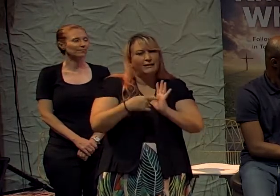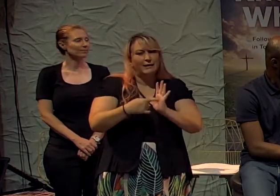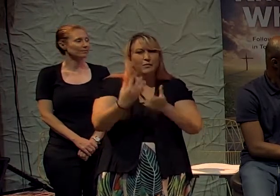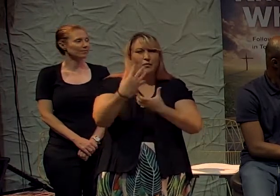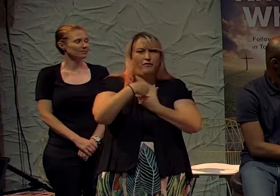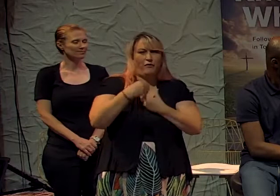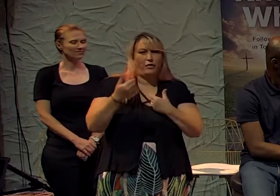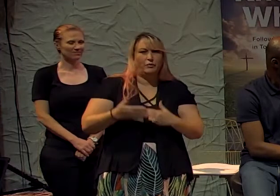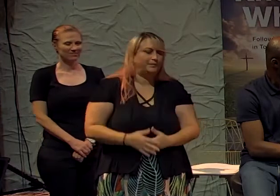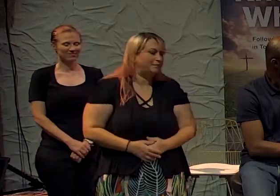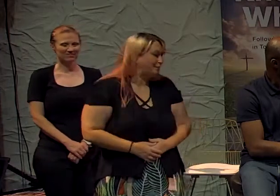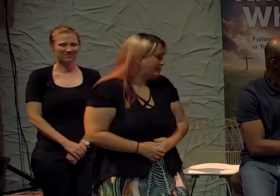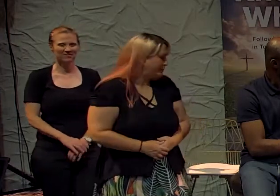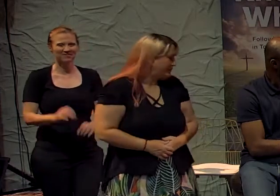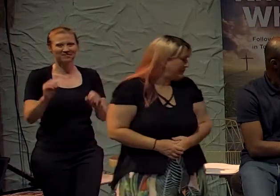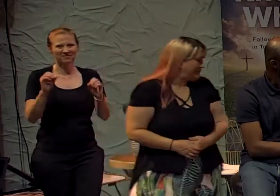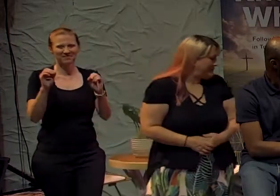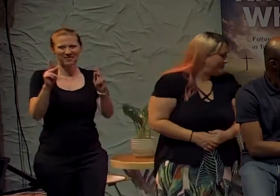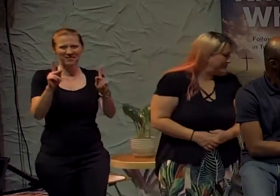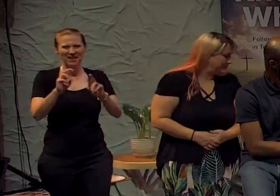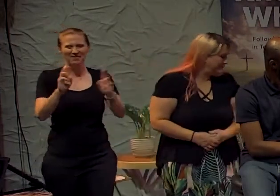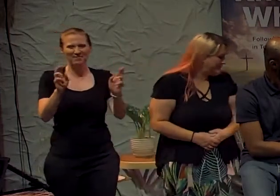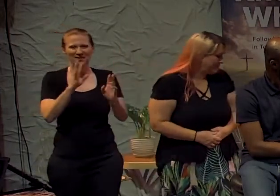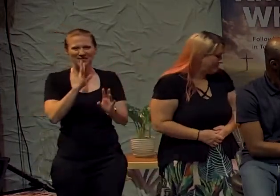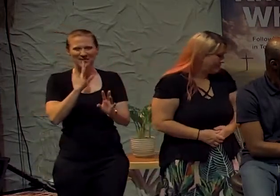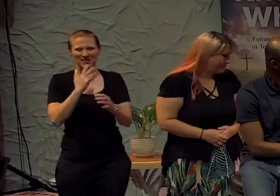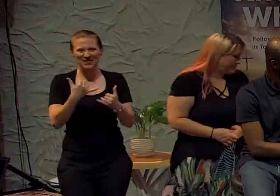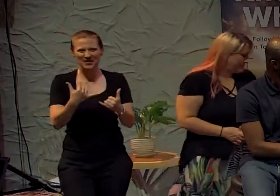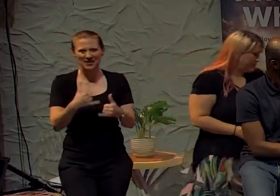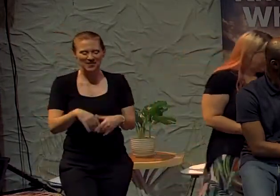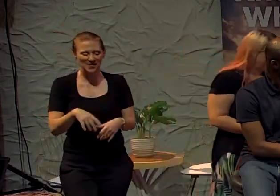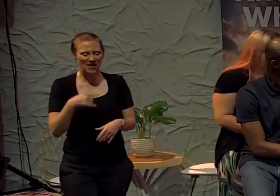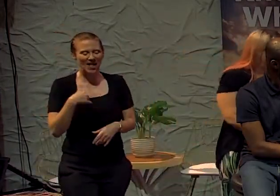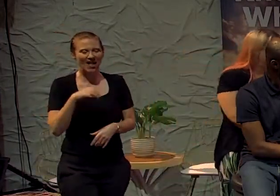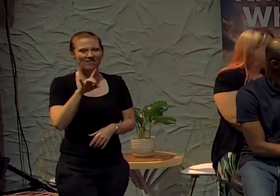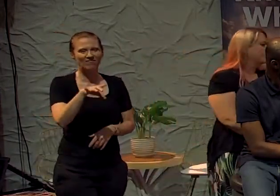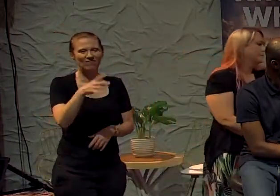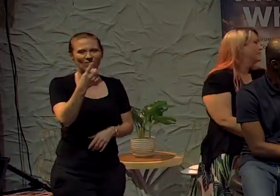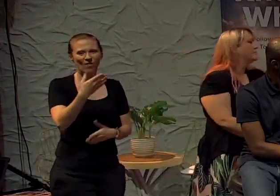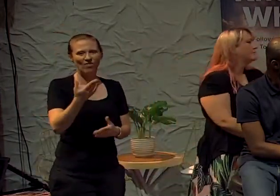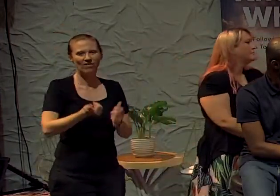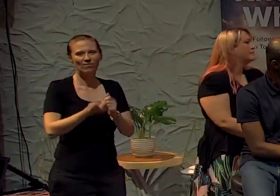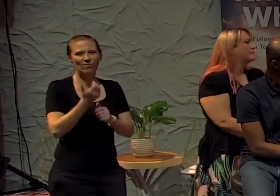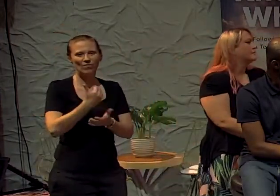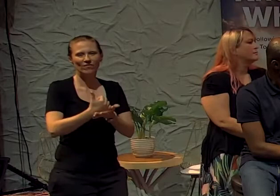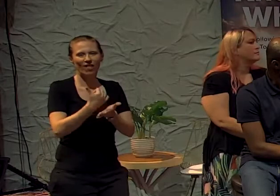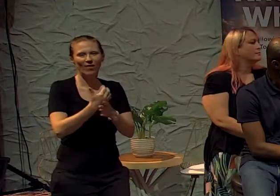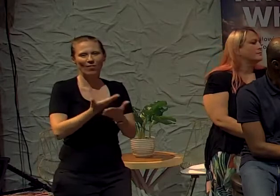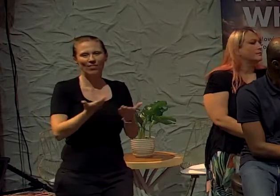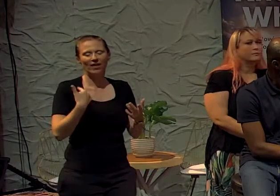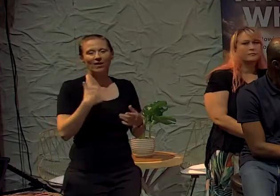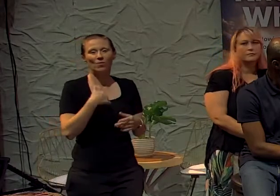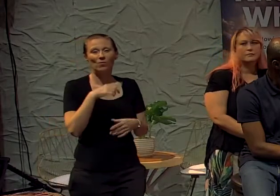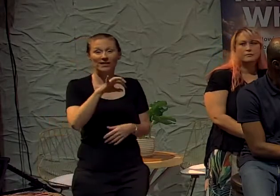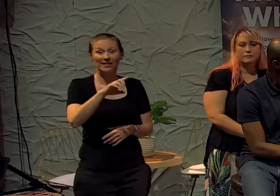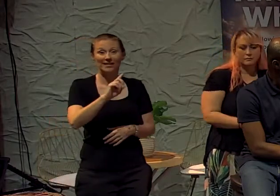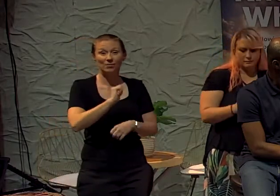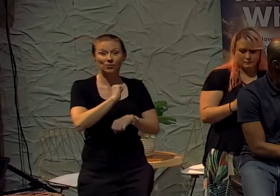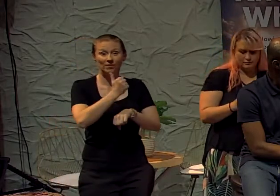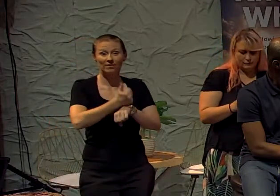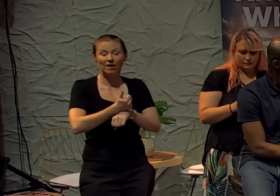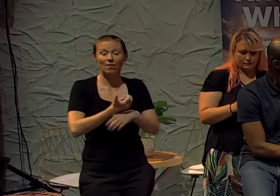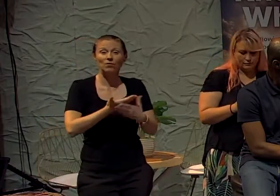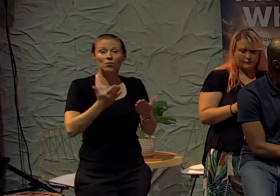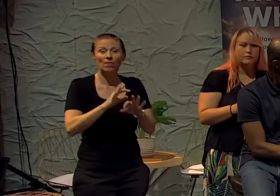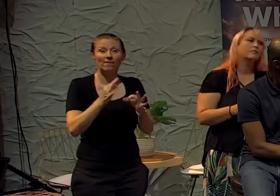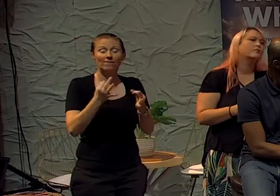yeah, okay, I can talk now. So I'll just put one thing. The most valuable thing I think we did was establish what